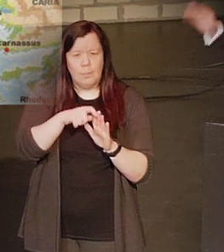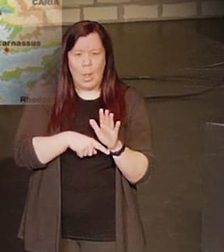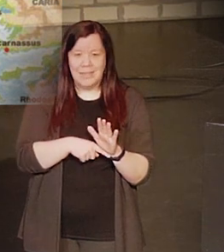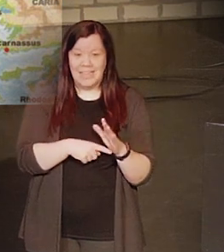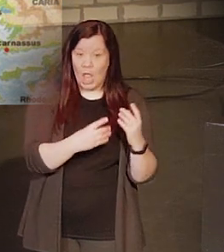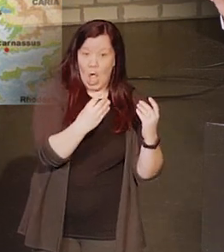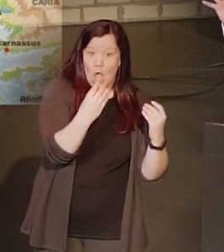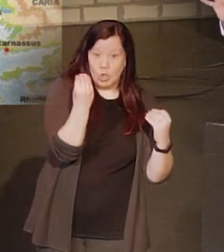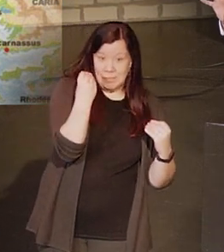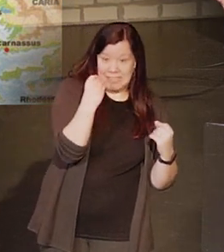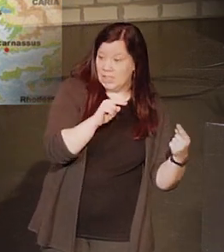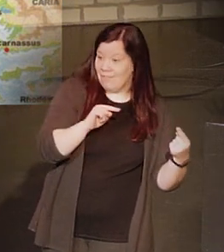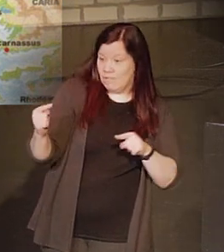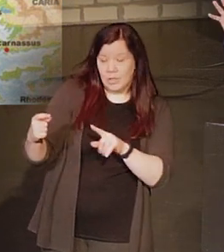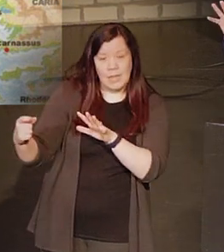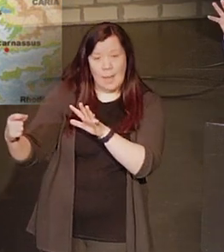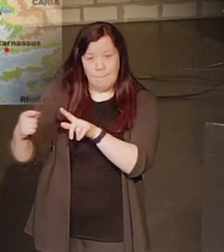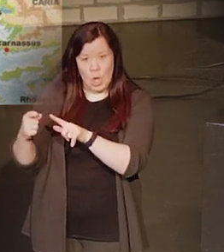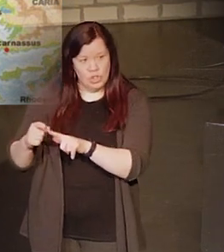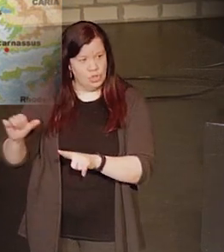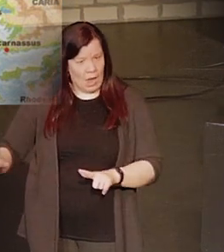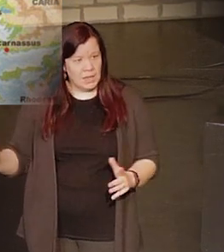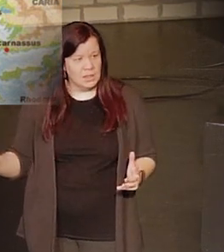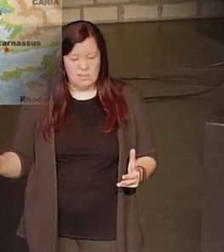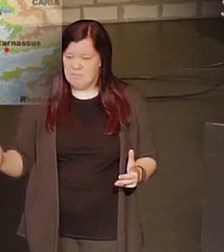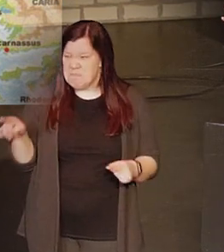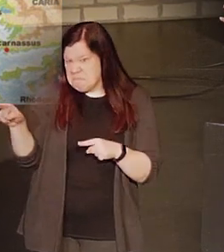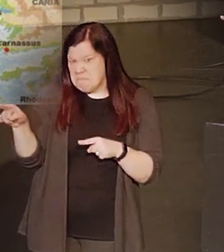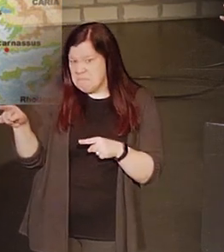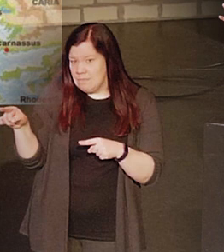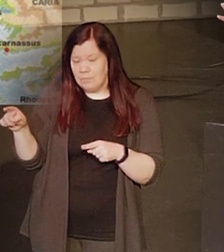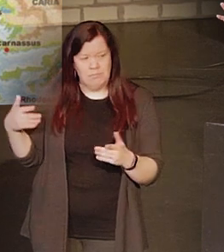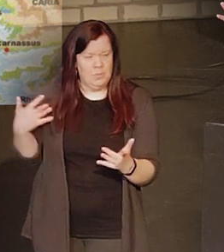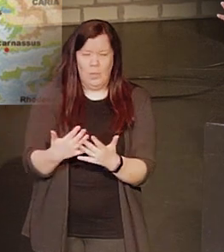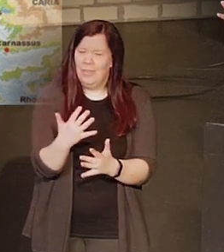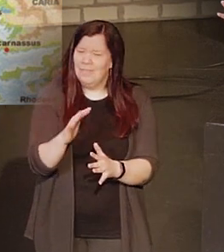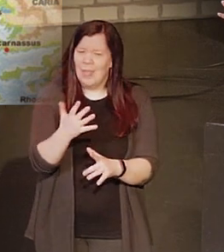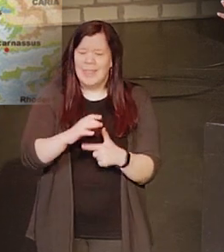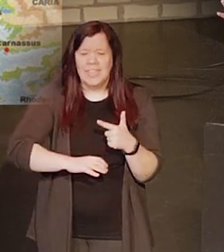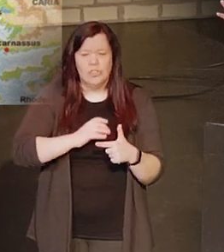Greeks versus Persians. That's how it works, right? That's how it worked for the 5th century.